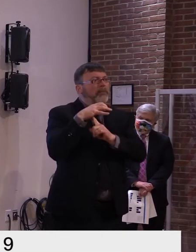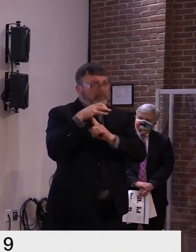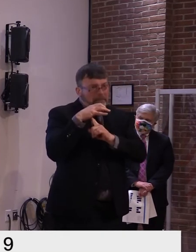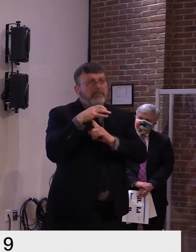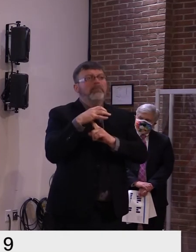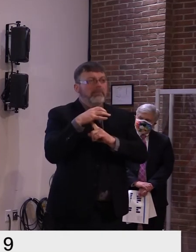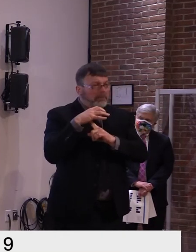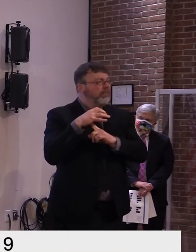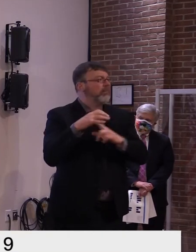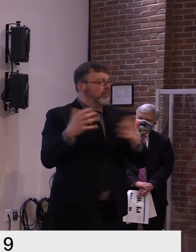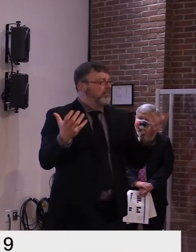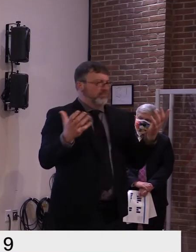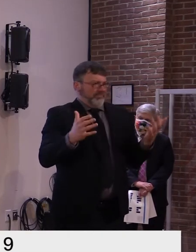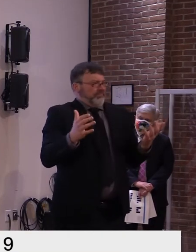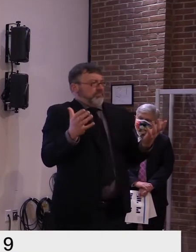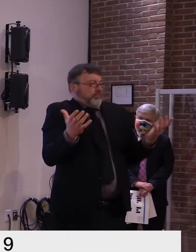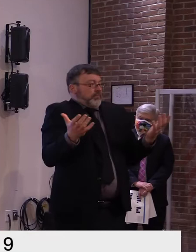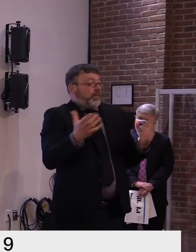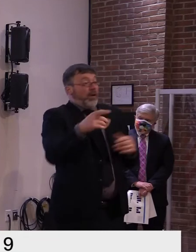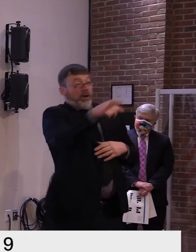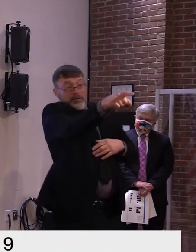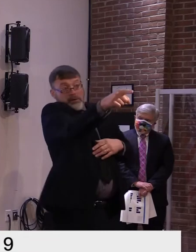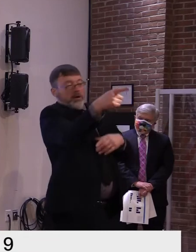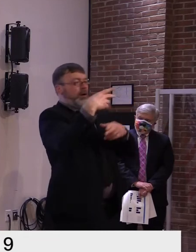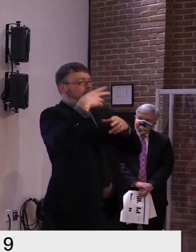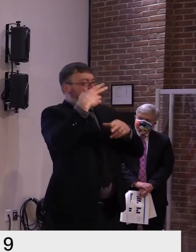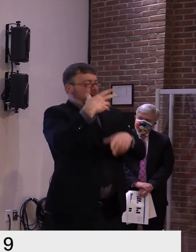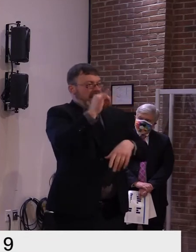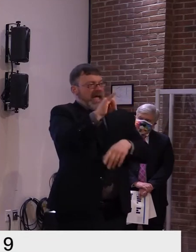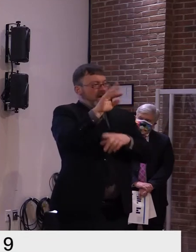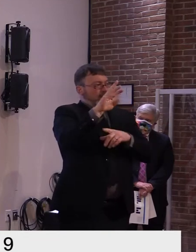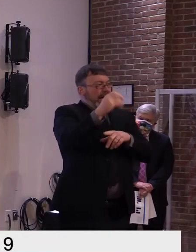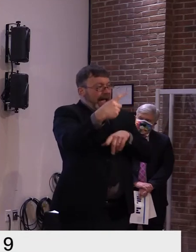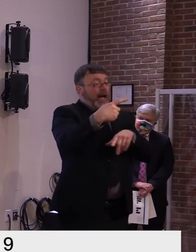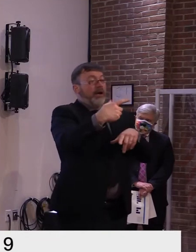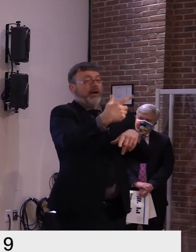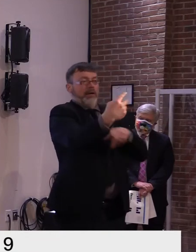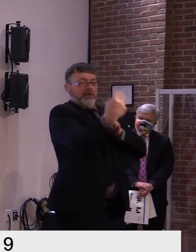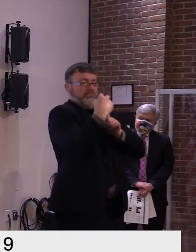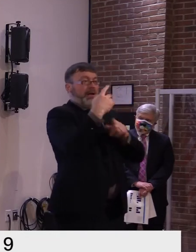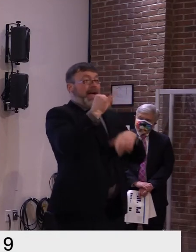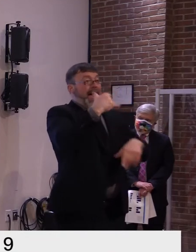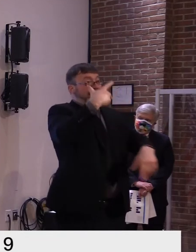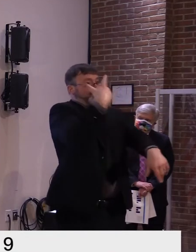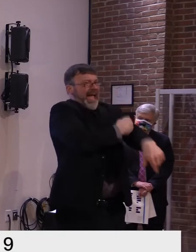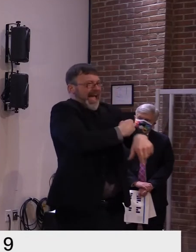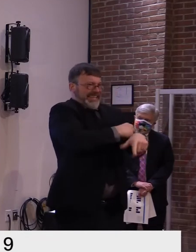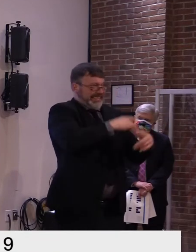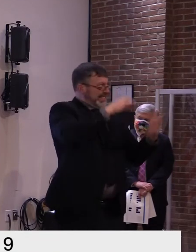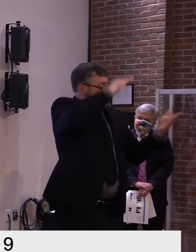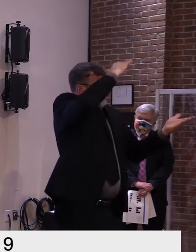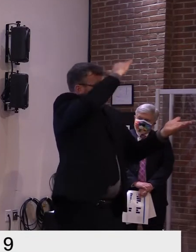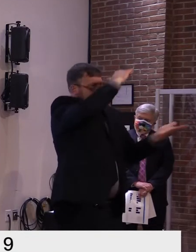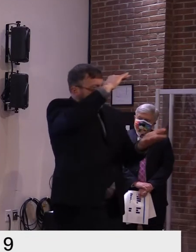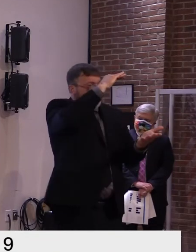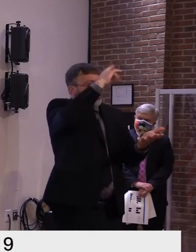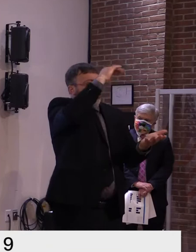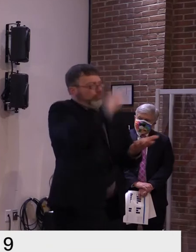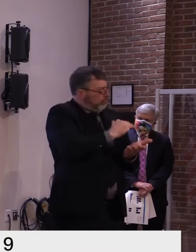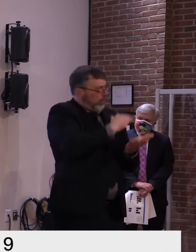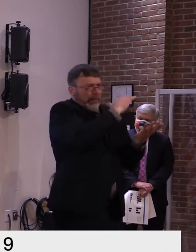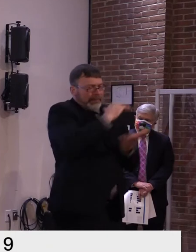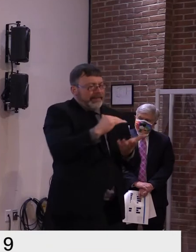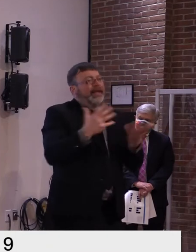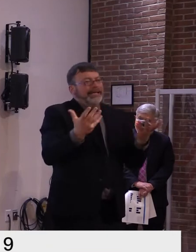vaccine coming in as slow as you indicate, and it's not going to make a big difference in the lives of most of the state